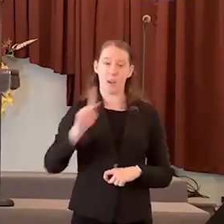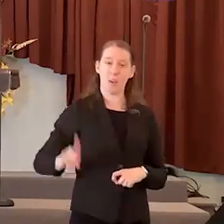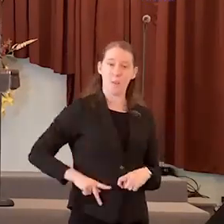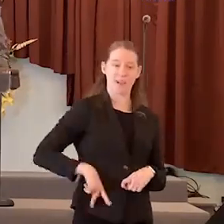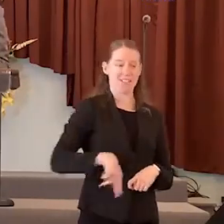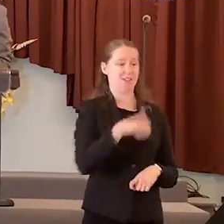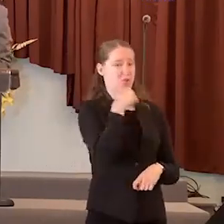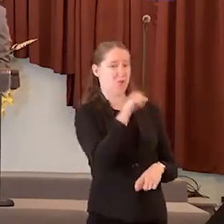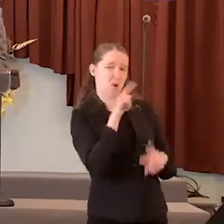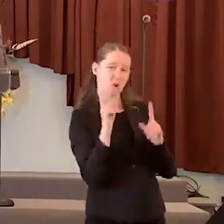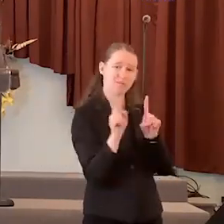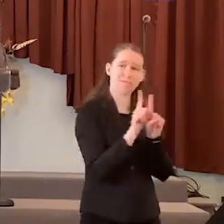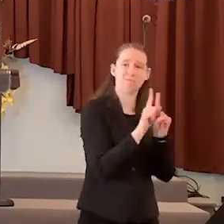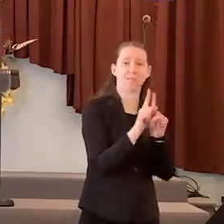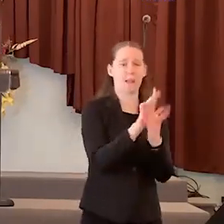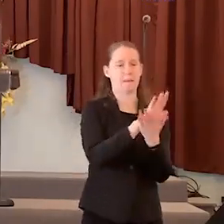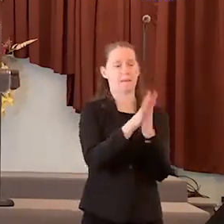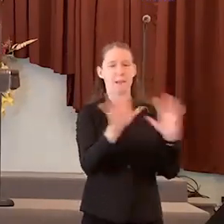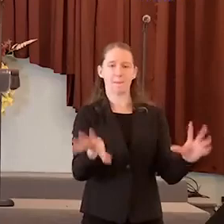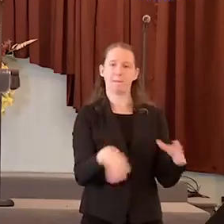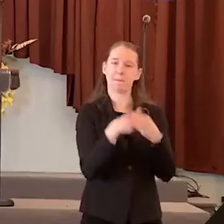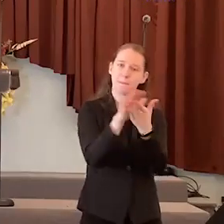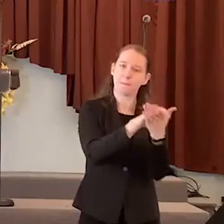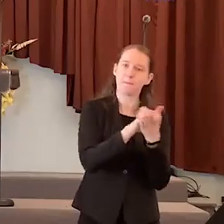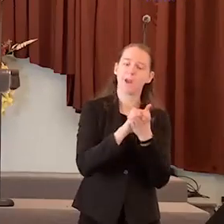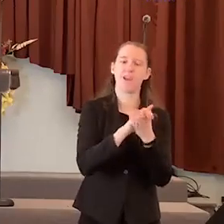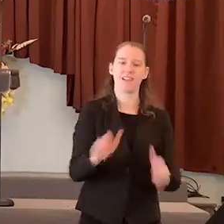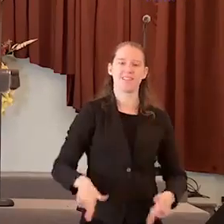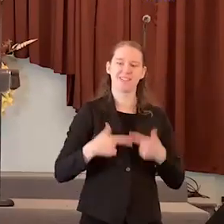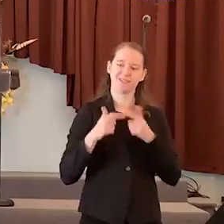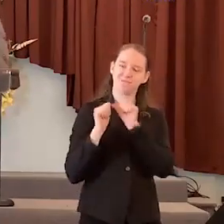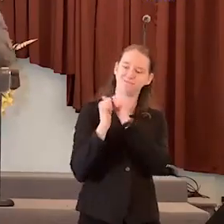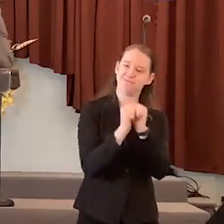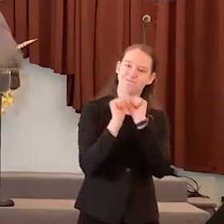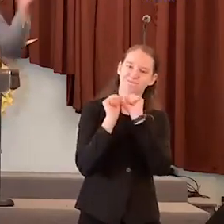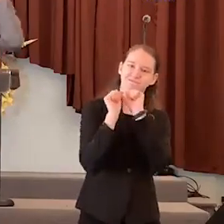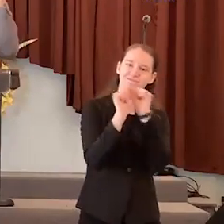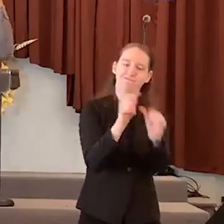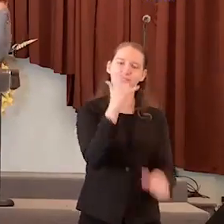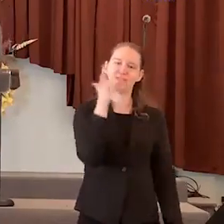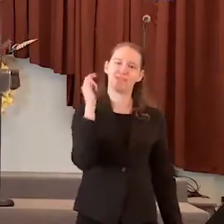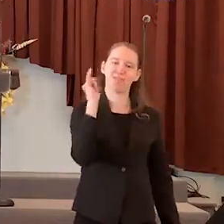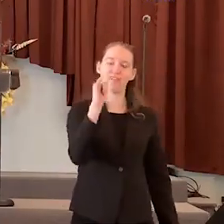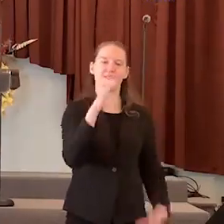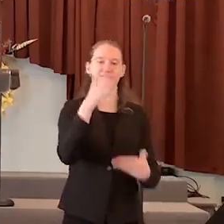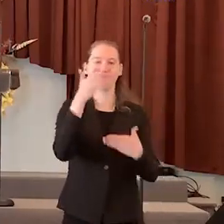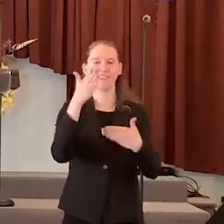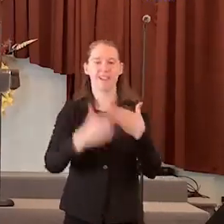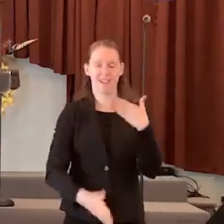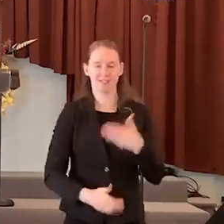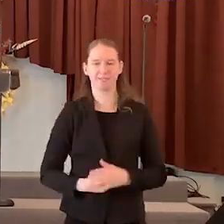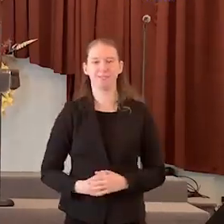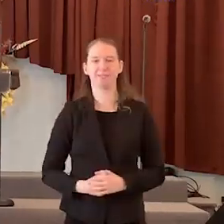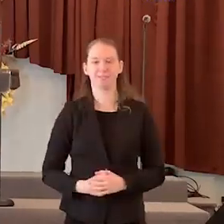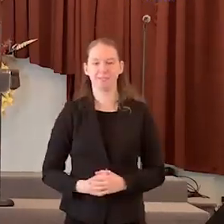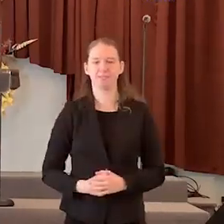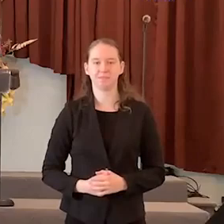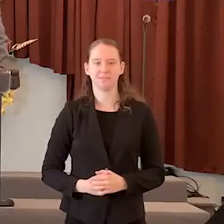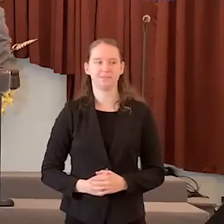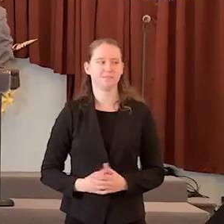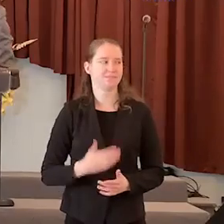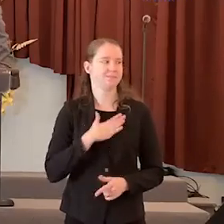the princess soon married and lived happily ever after. The end. All right.